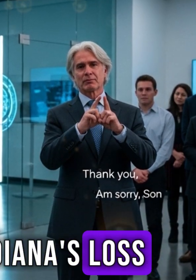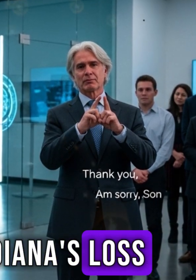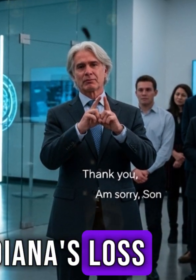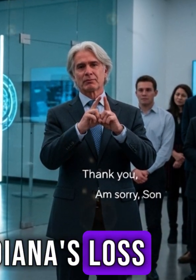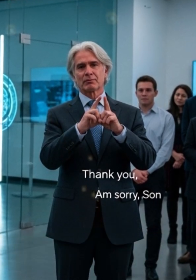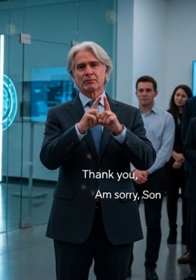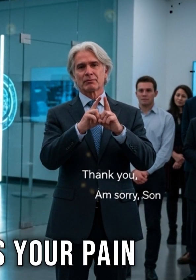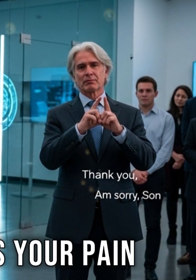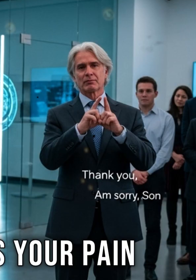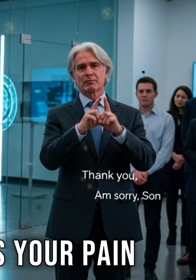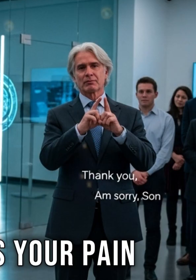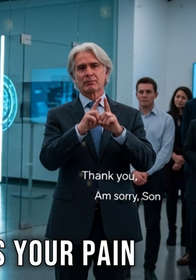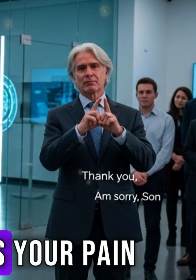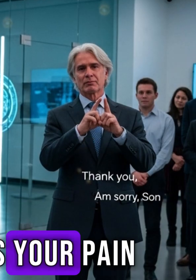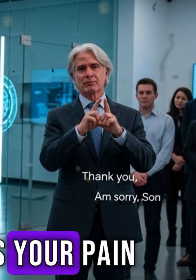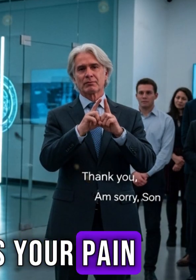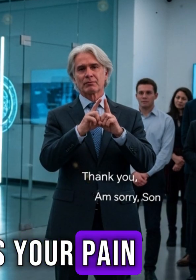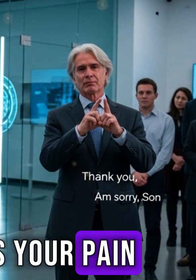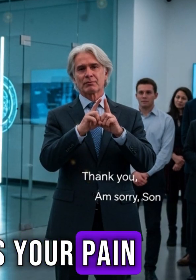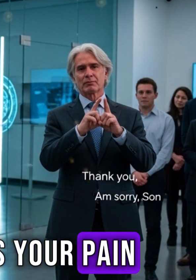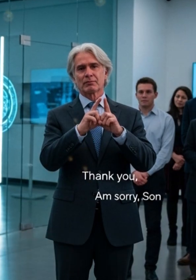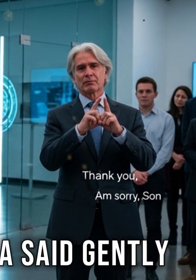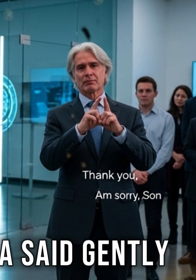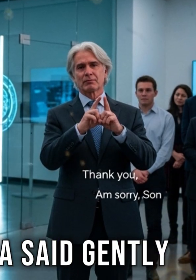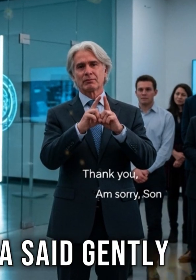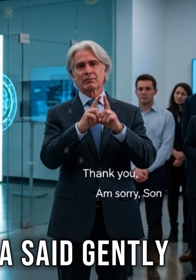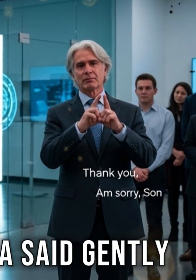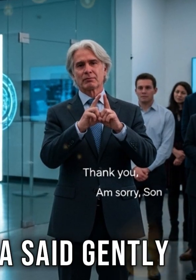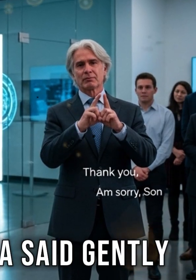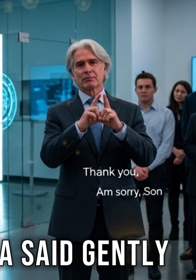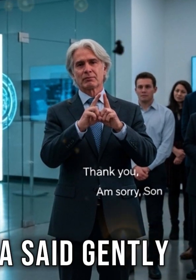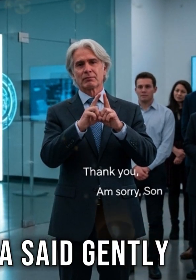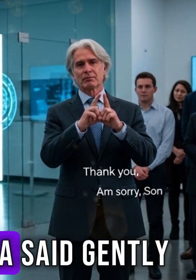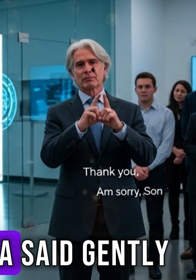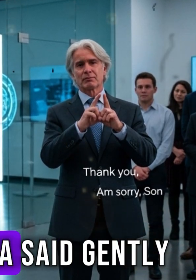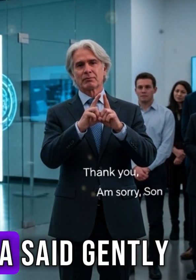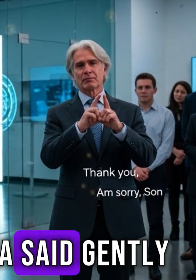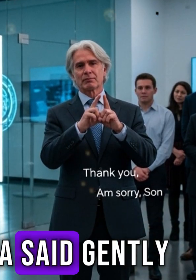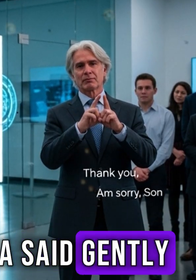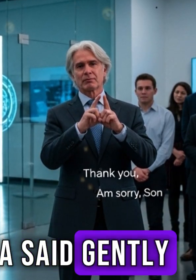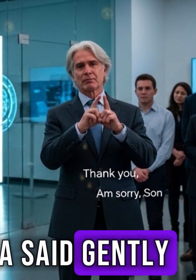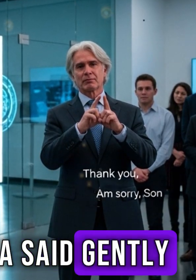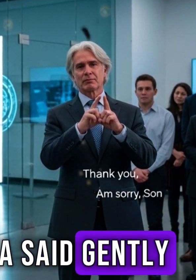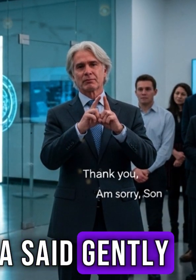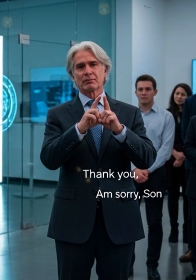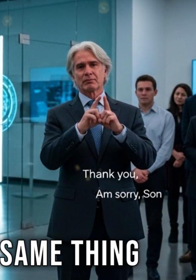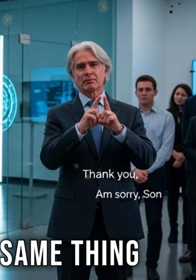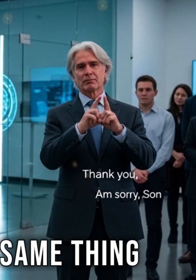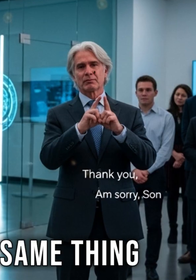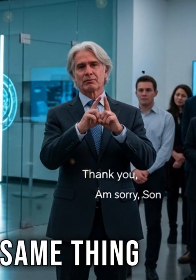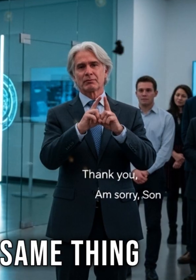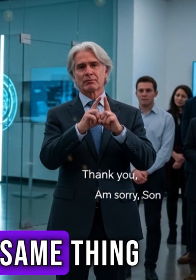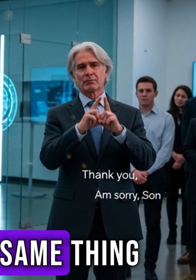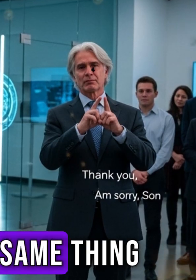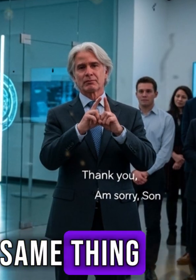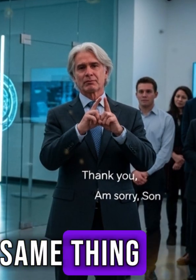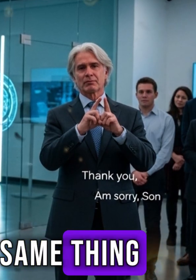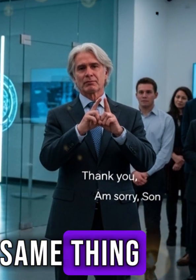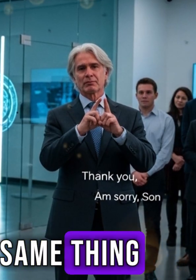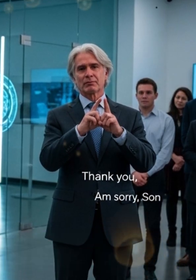loss. The silence was your pain, not his fault, Alara said gently. It felt like the same thing.